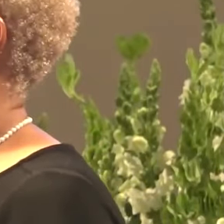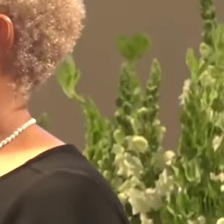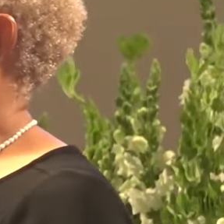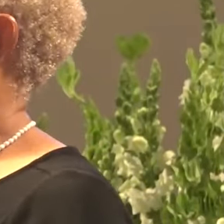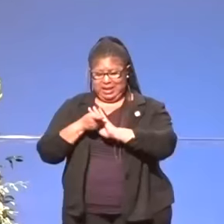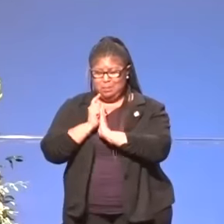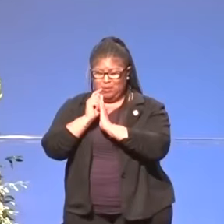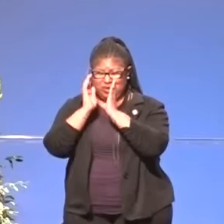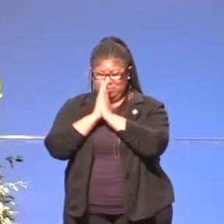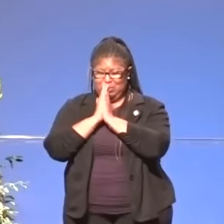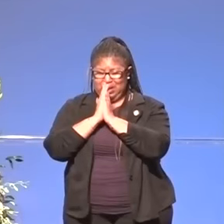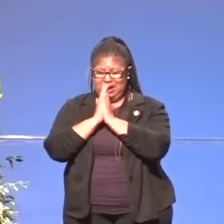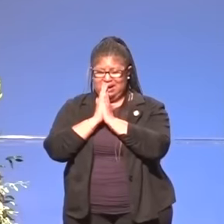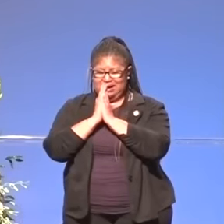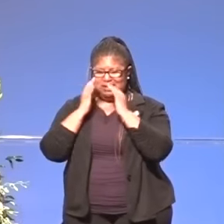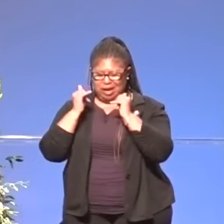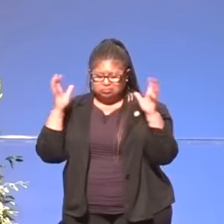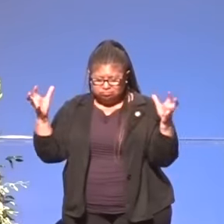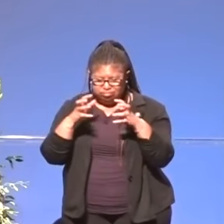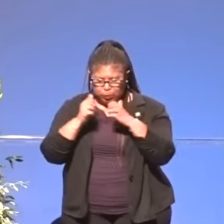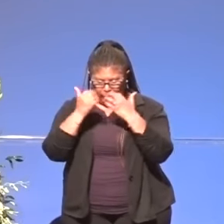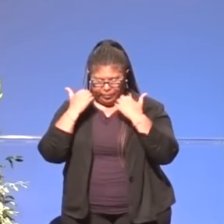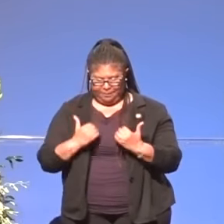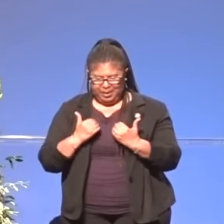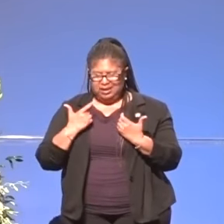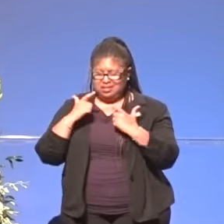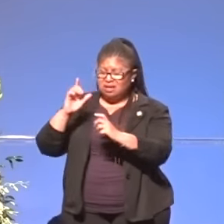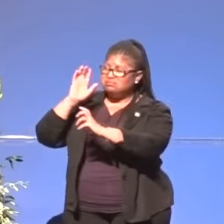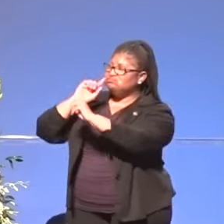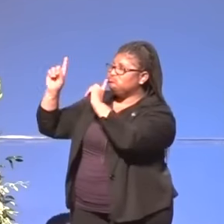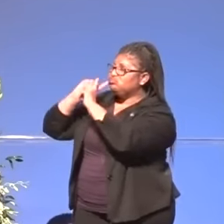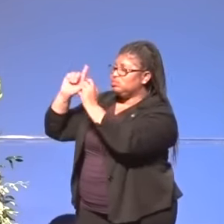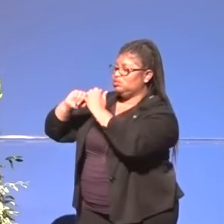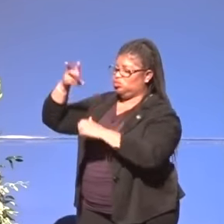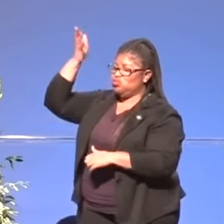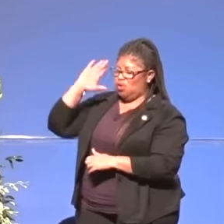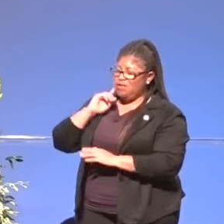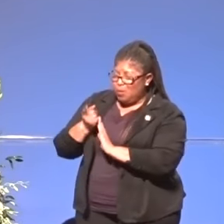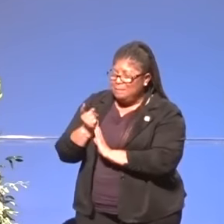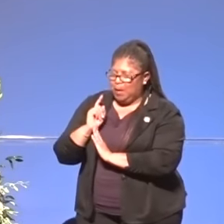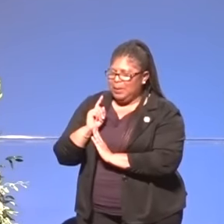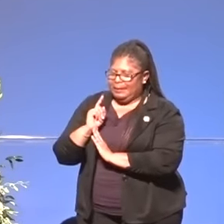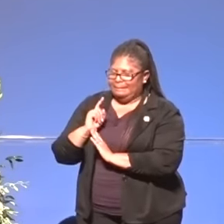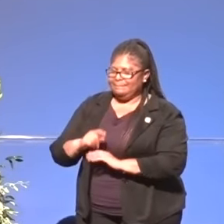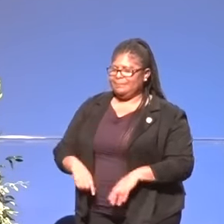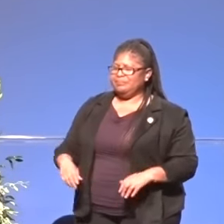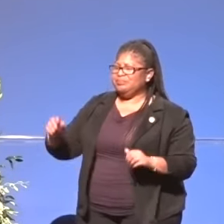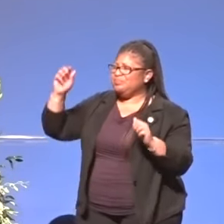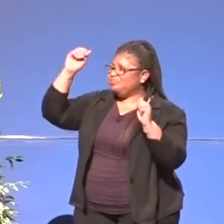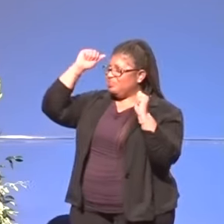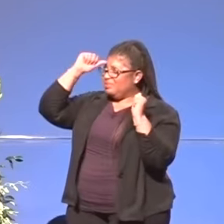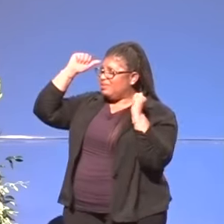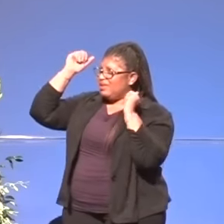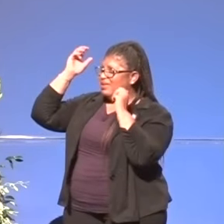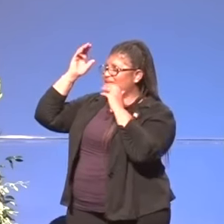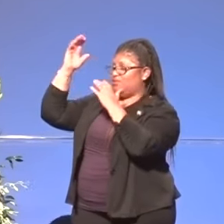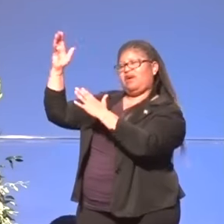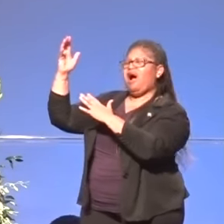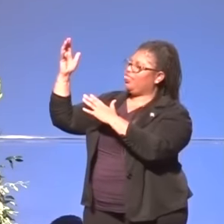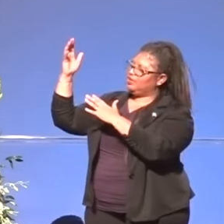In a moment of prayer, gather with me. Let's talk to God for a minute. Father,